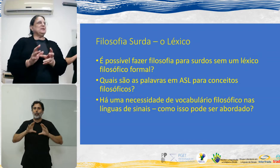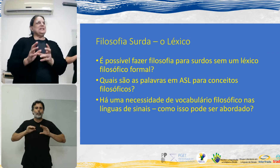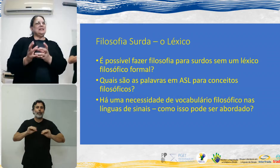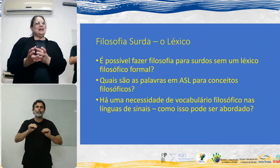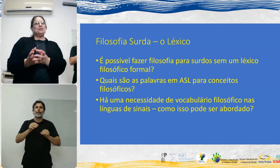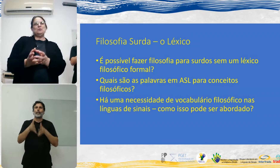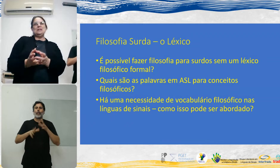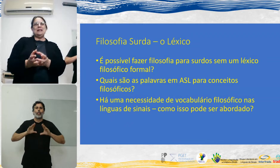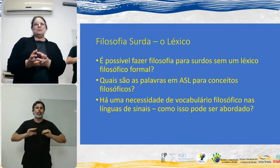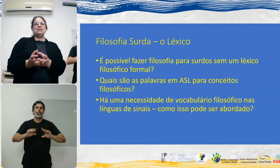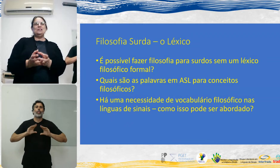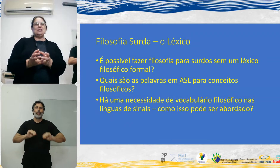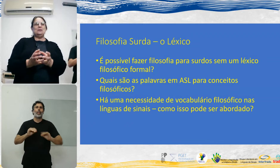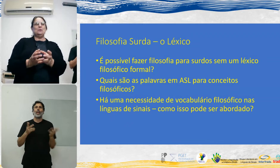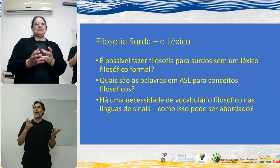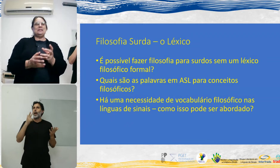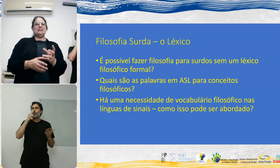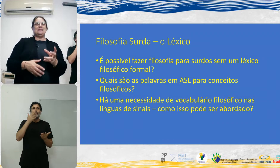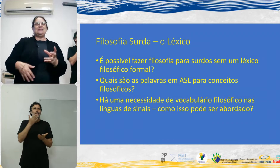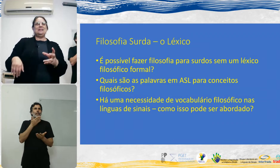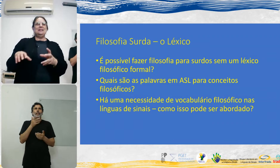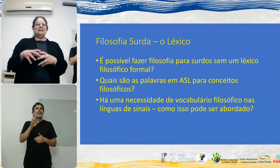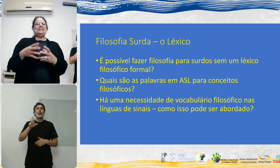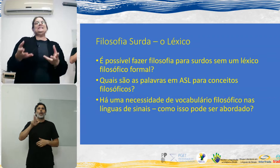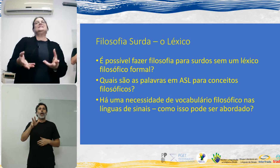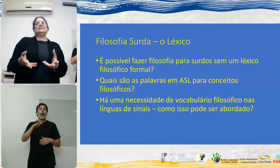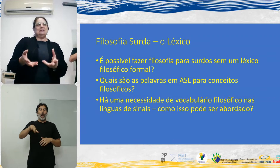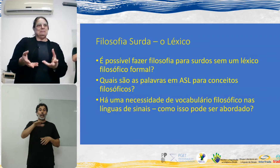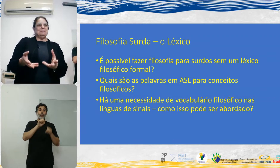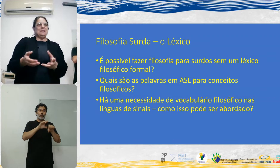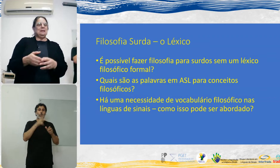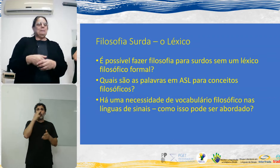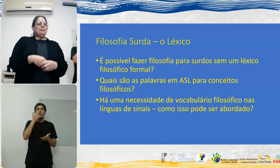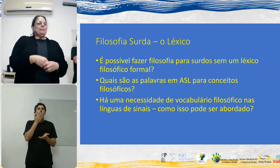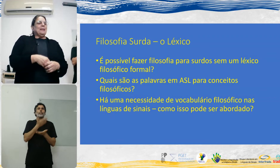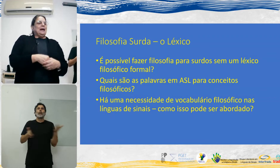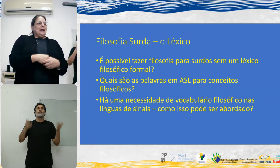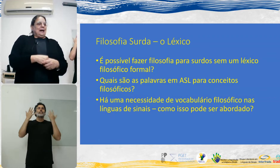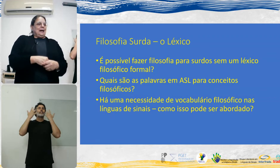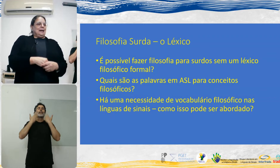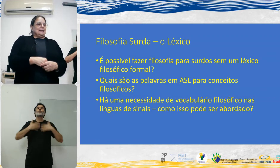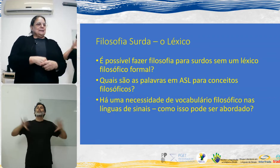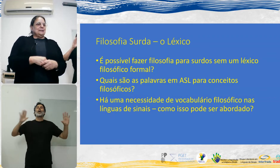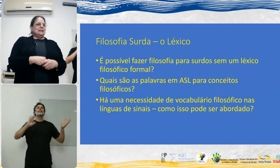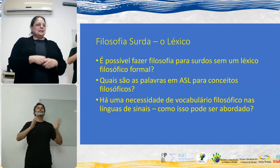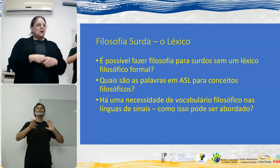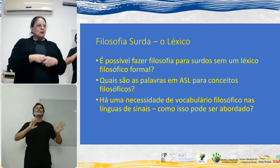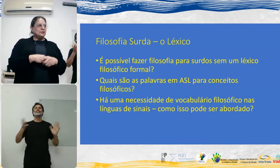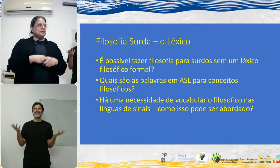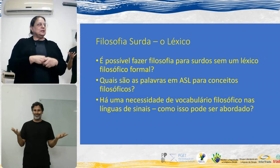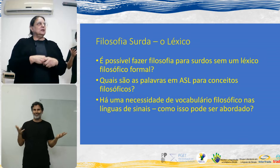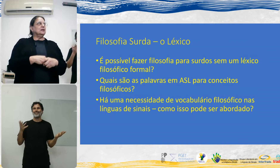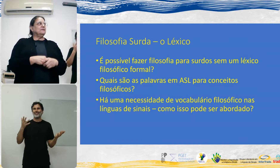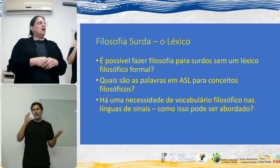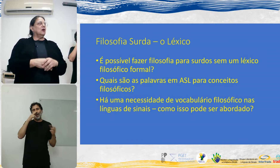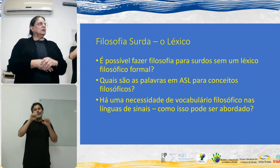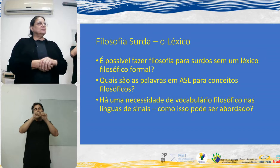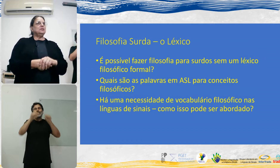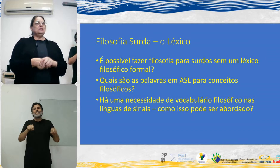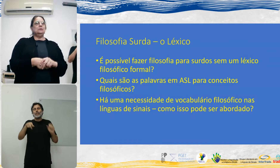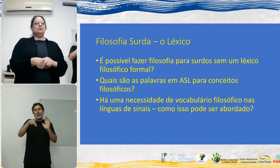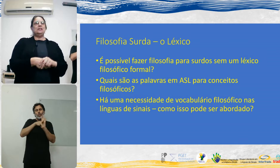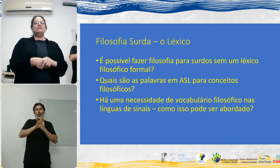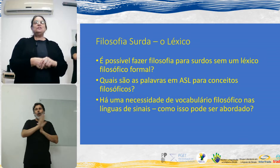wasn't really a natural language. It was this system. And it caused a lot of